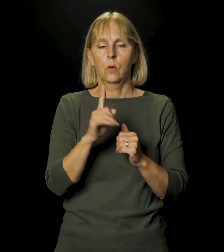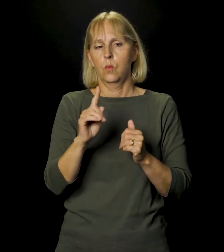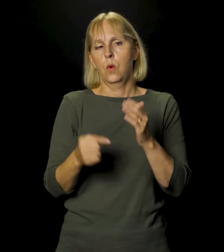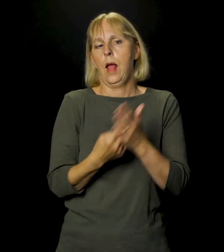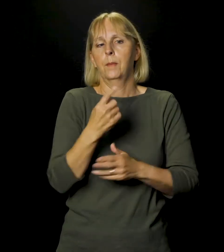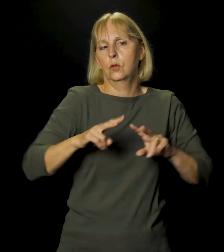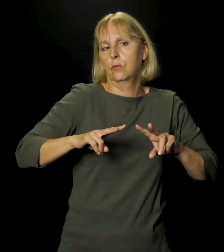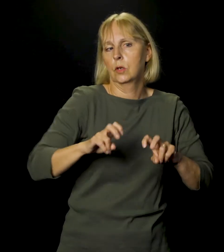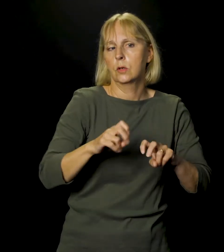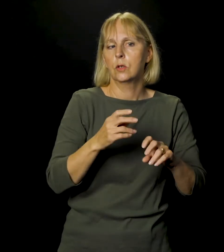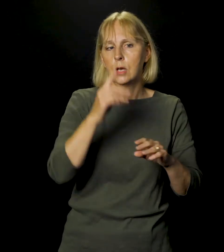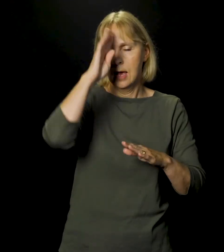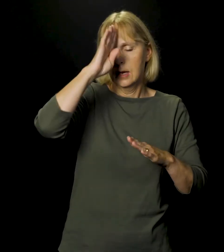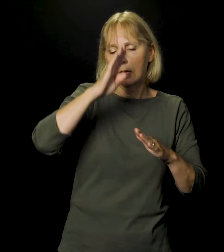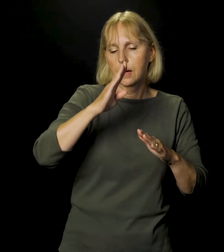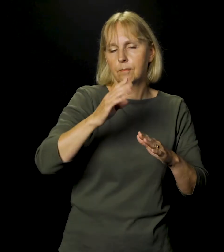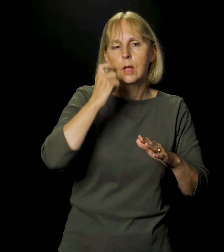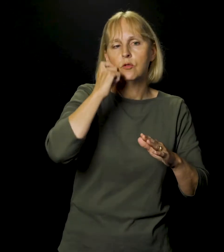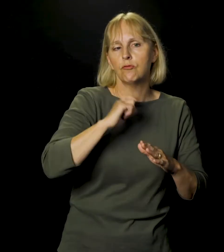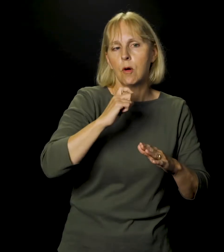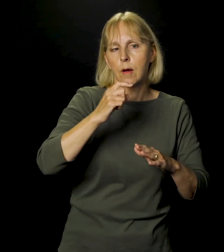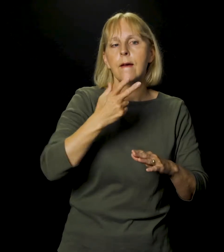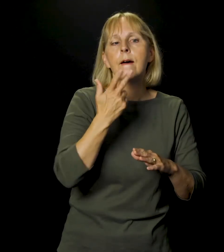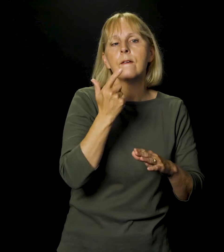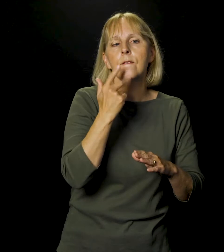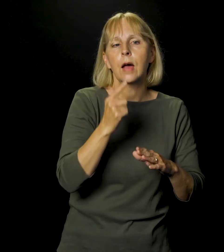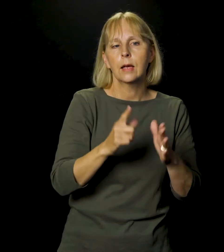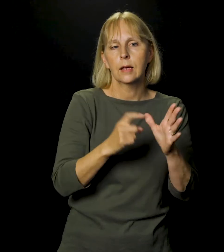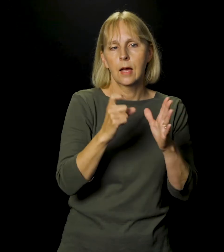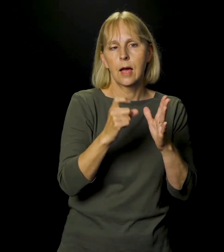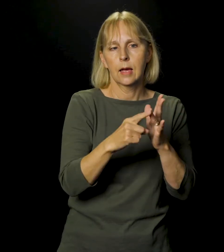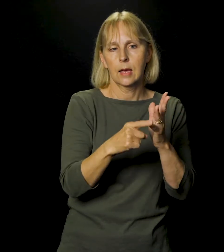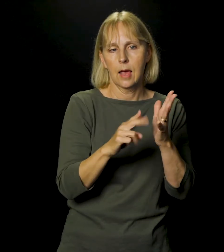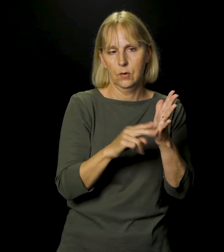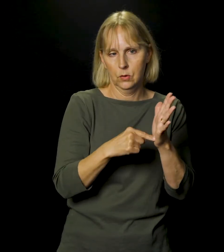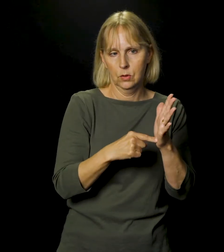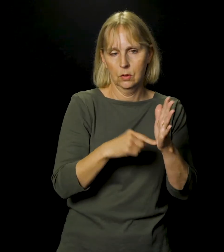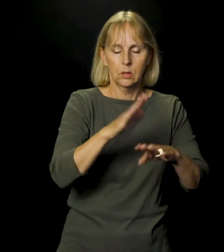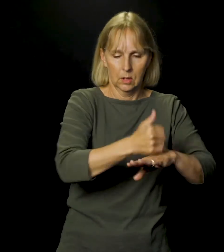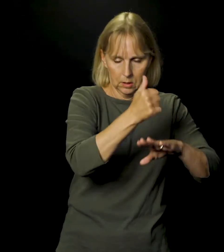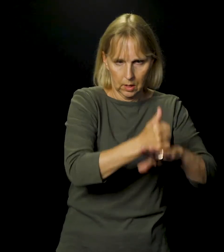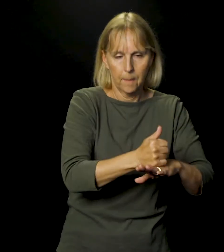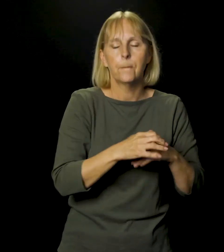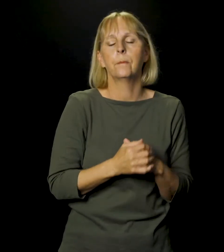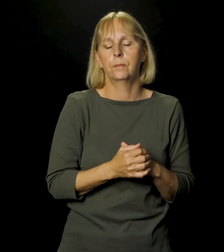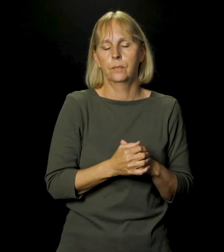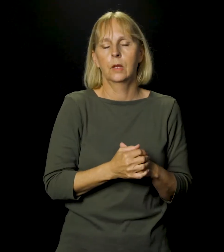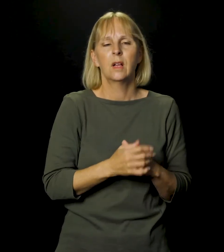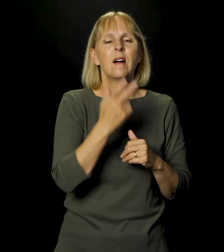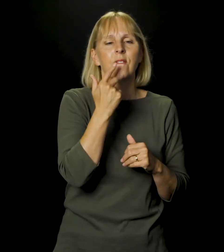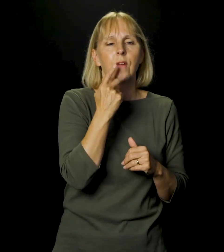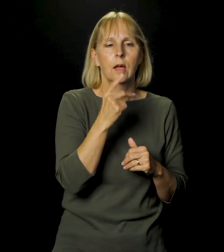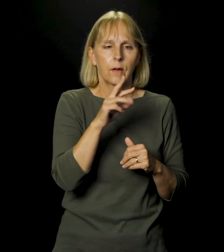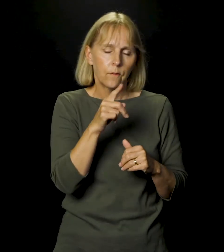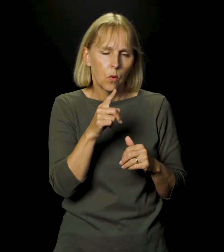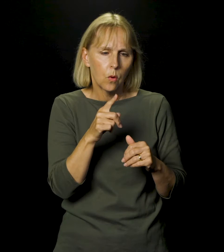by artificial intelligence programmed to have certain interests. And you can read along with this, and it